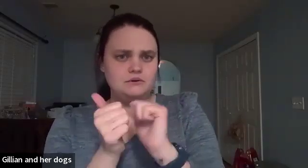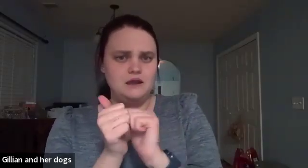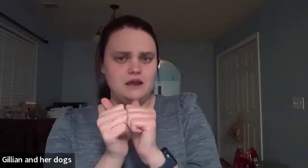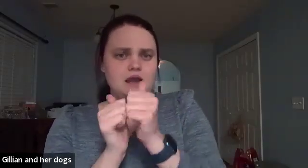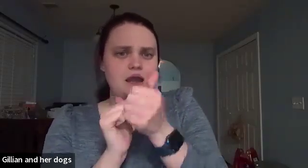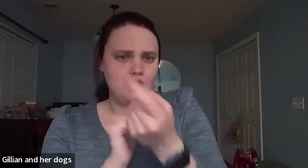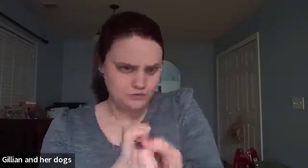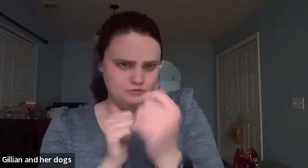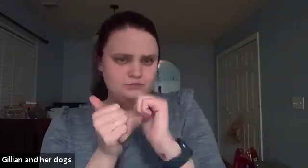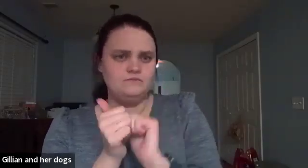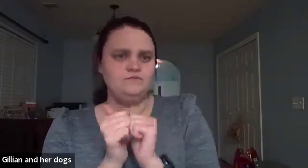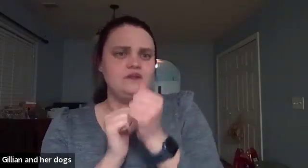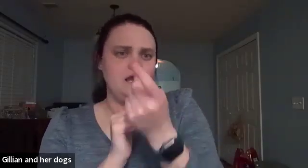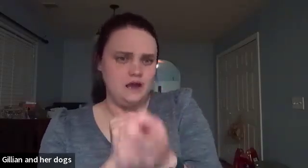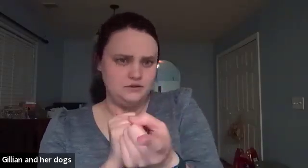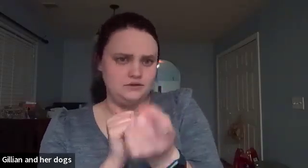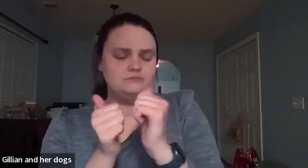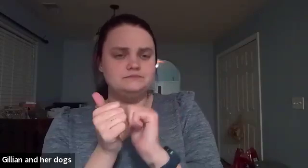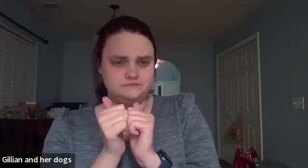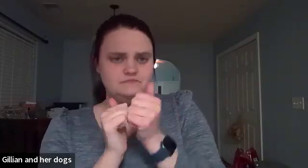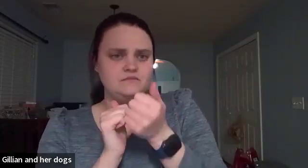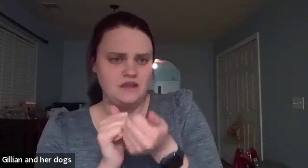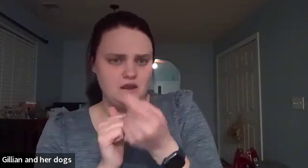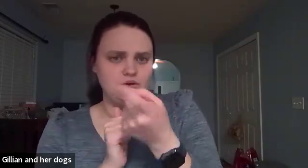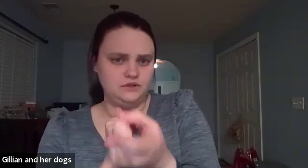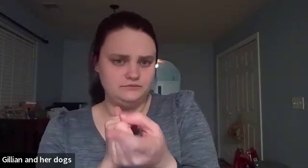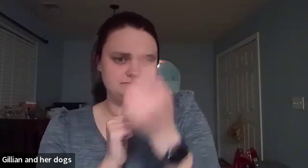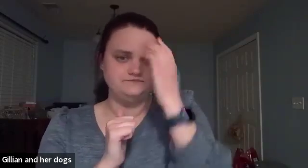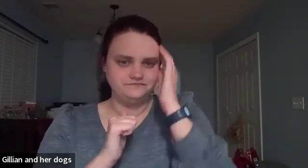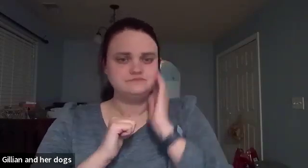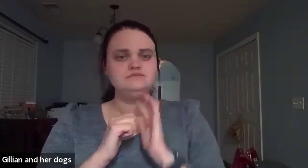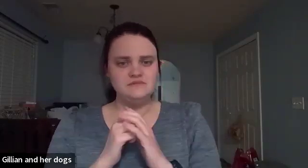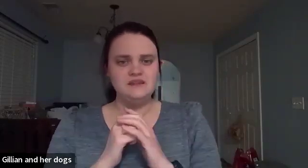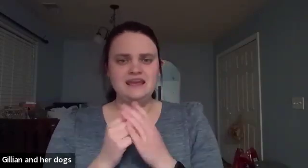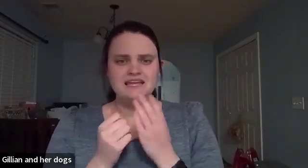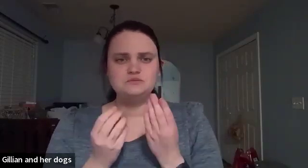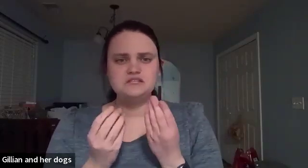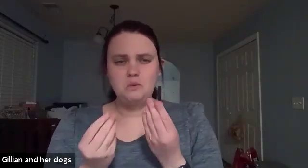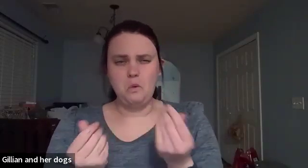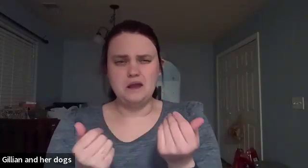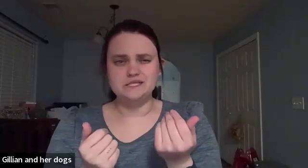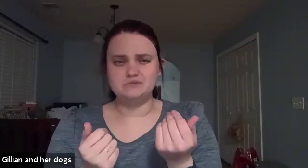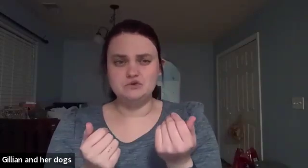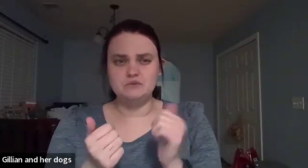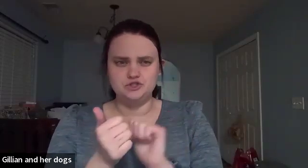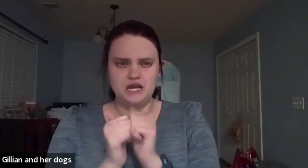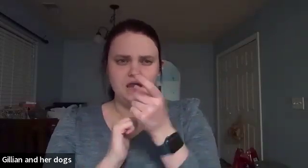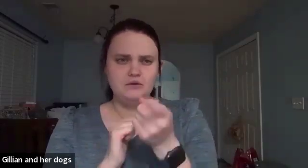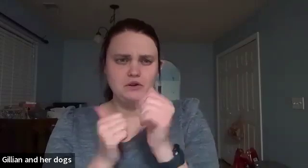you? How you? How you? How you? It's almost like one smooth motion. How are